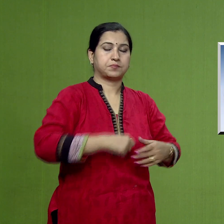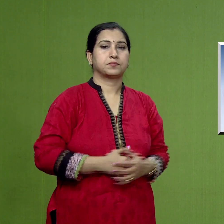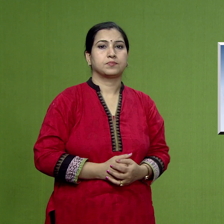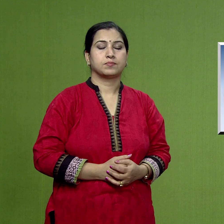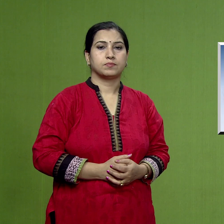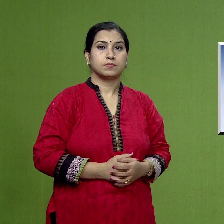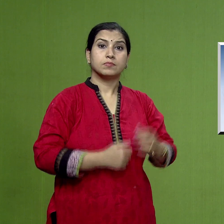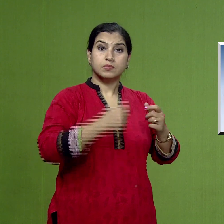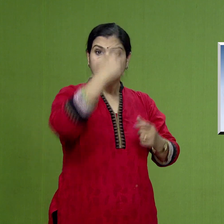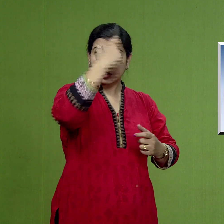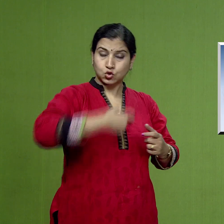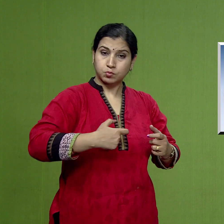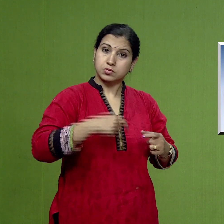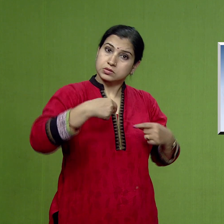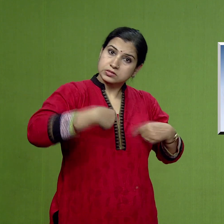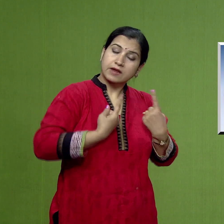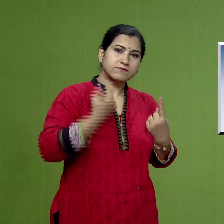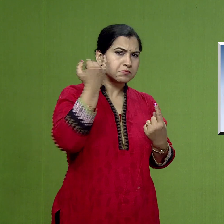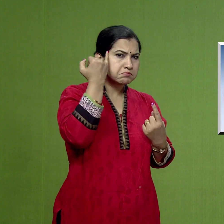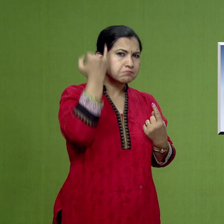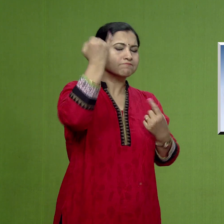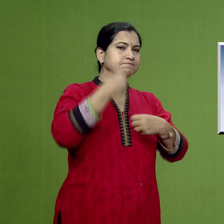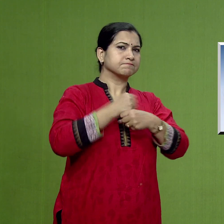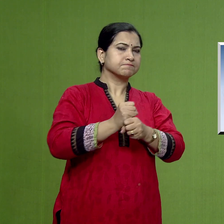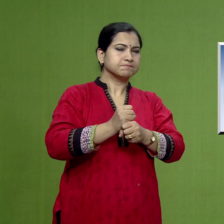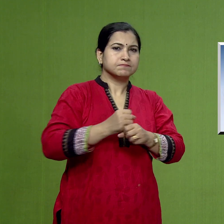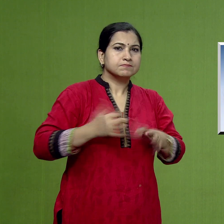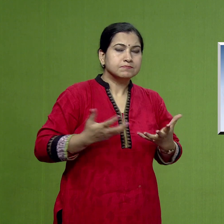Human beings invented satellites by acting as a resource.